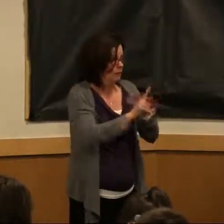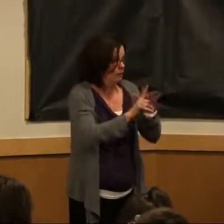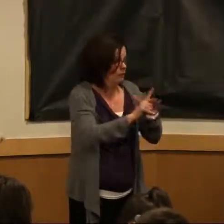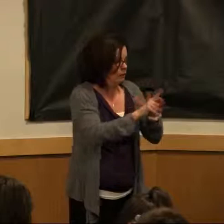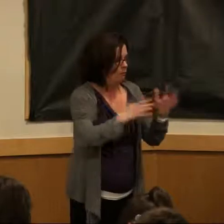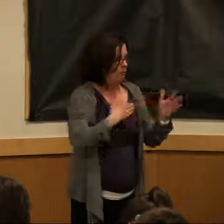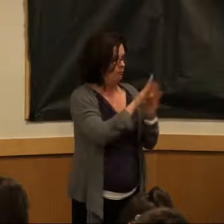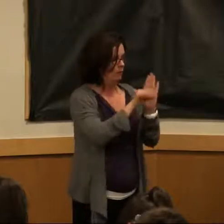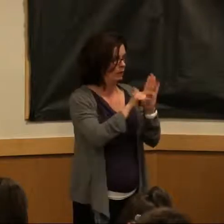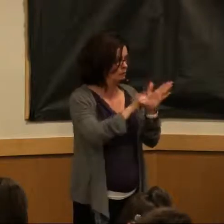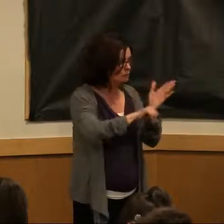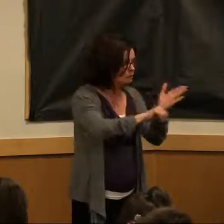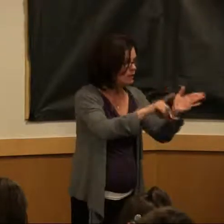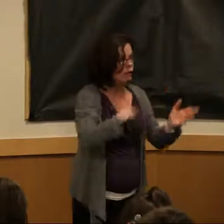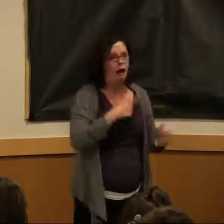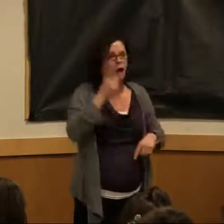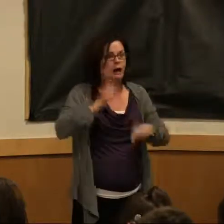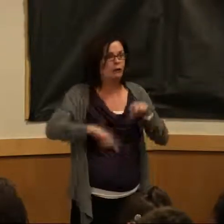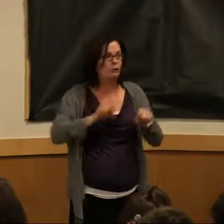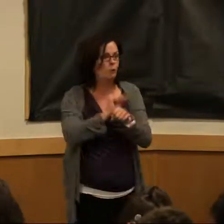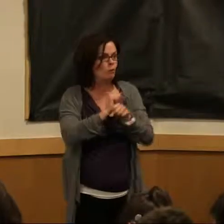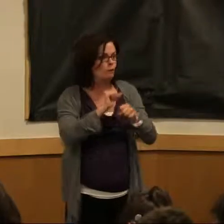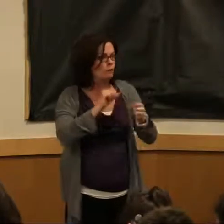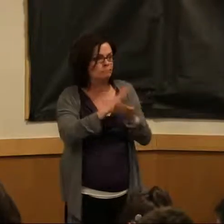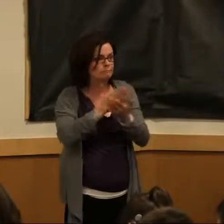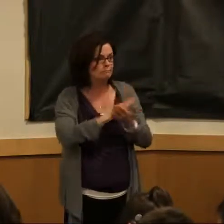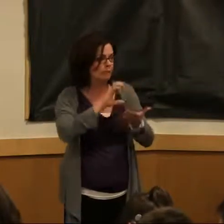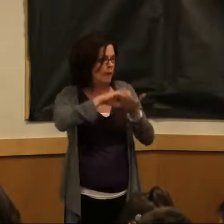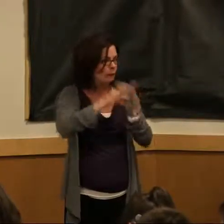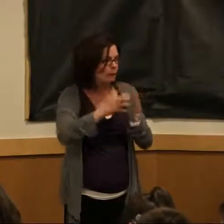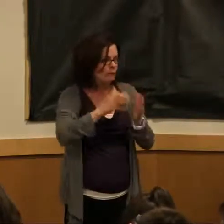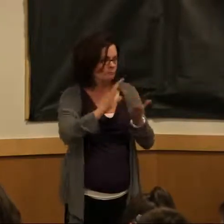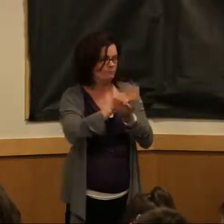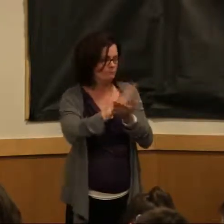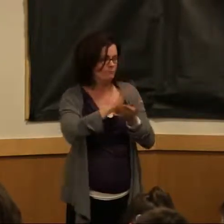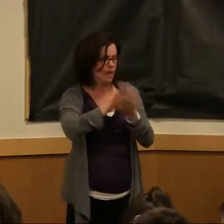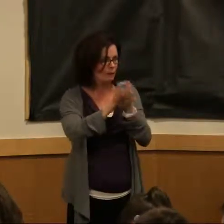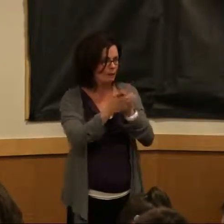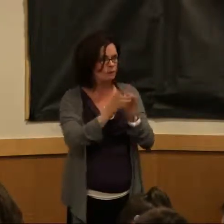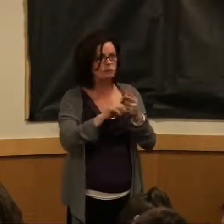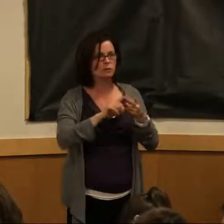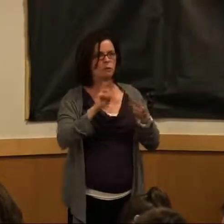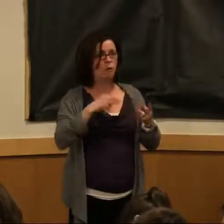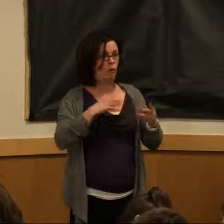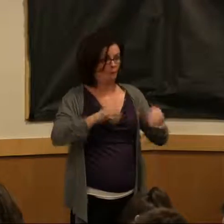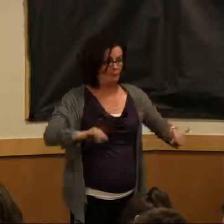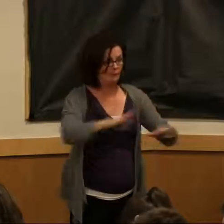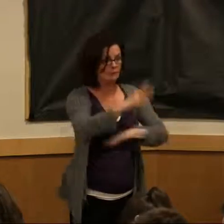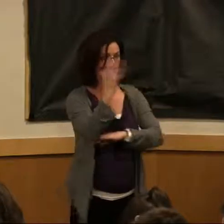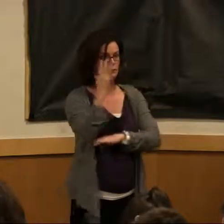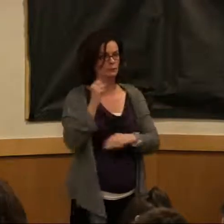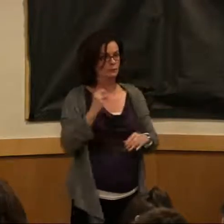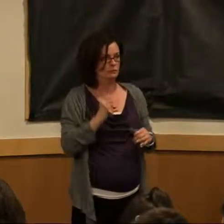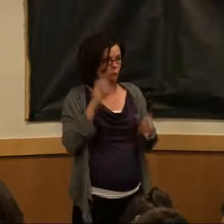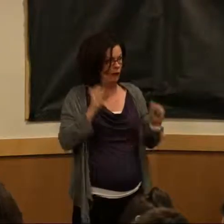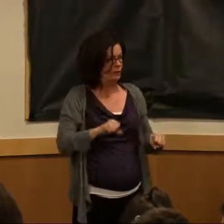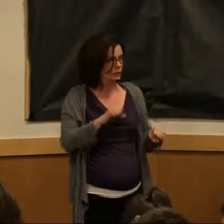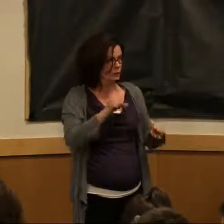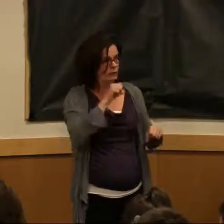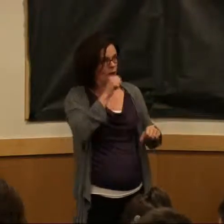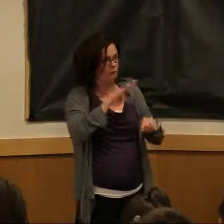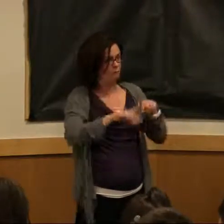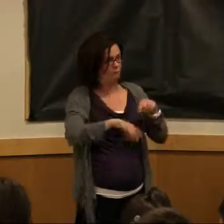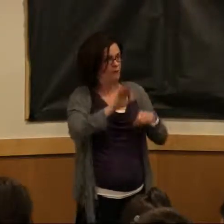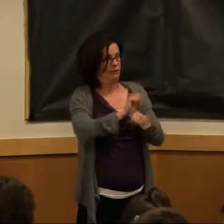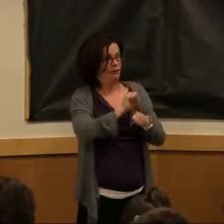work in a nursery planting trees or something. So I always have to think of my clients as my family and how I would treat